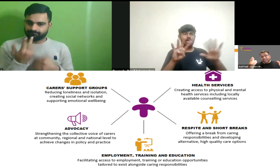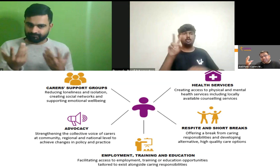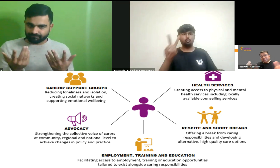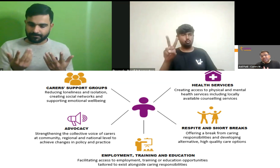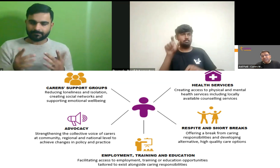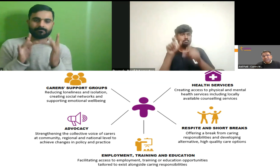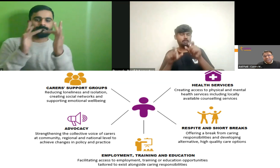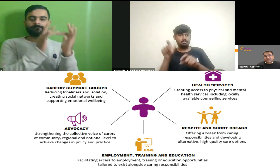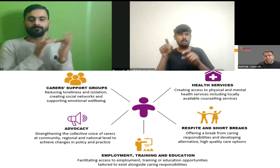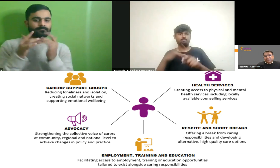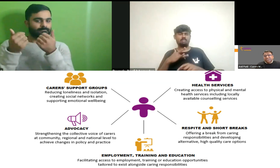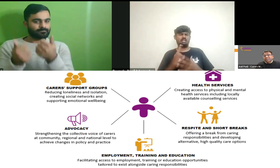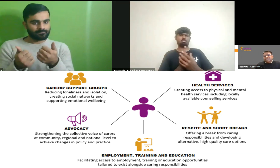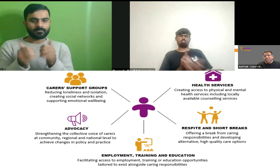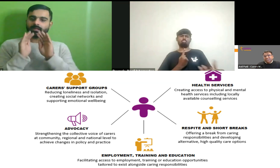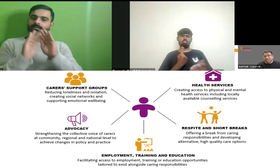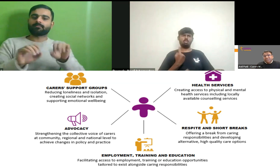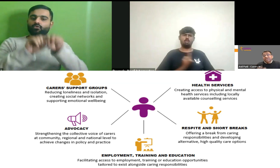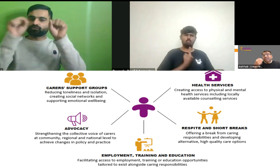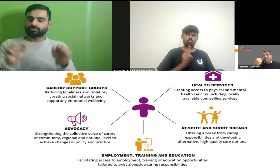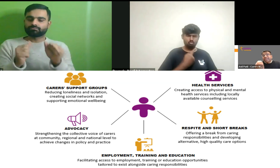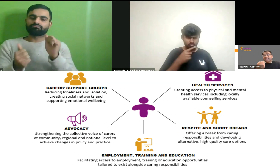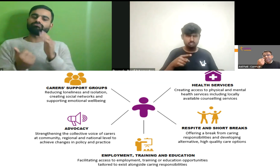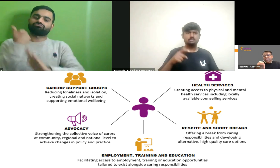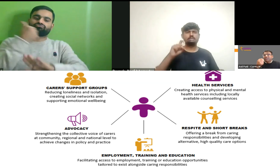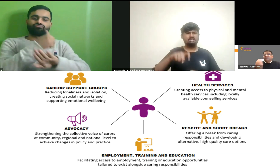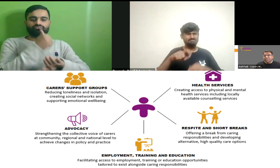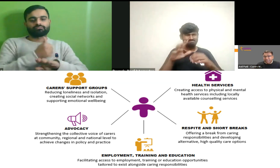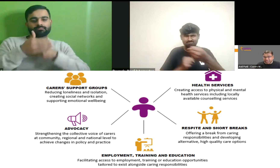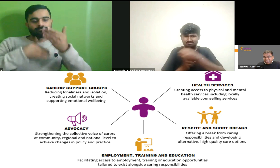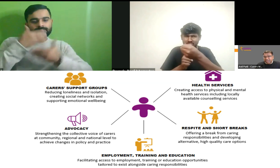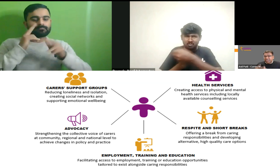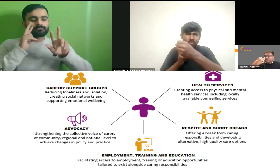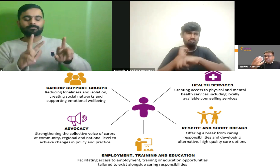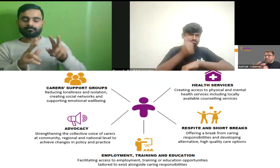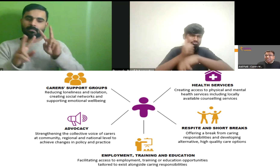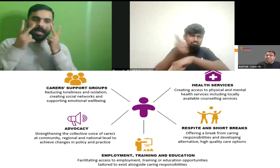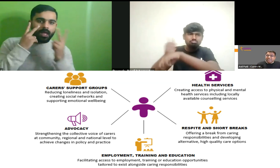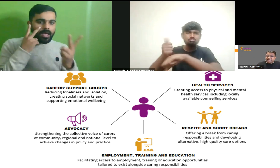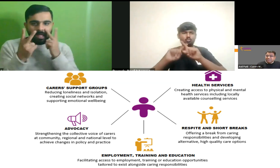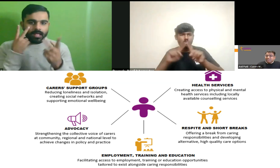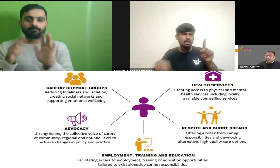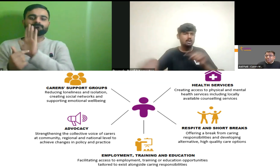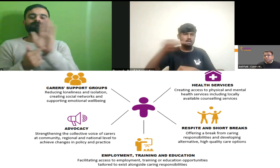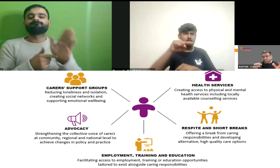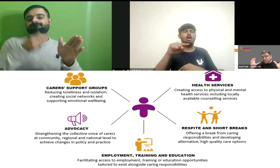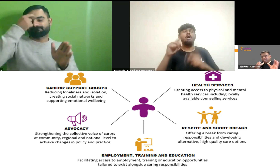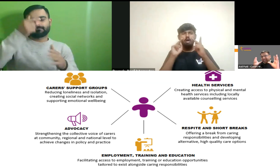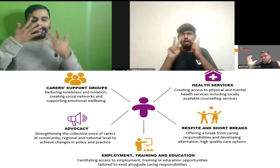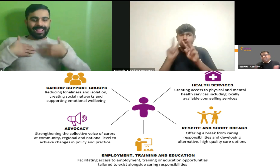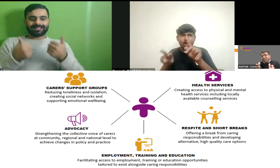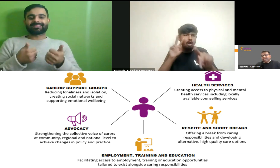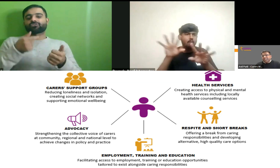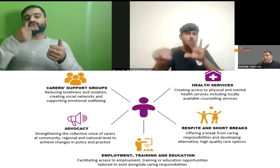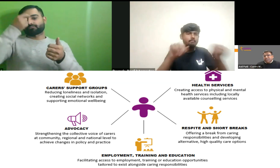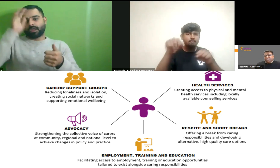are connected, and support system has been established and making caring visible. To address the carers' health issues, we